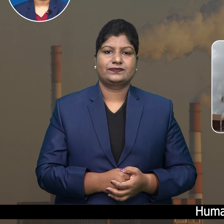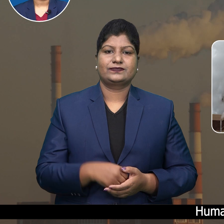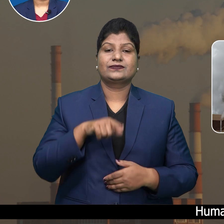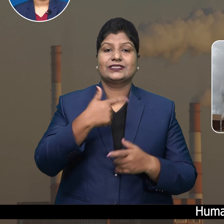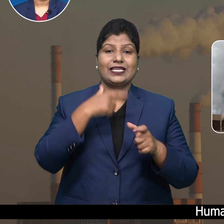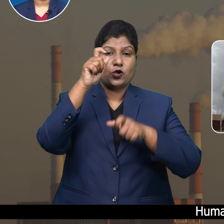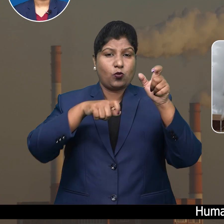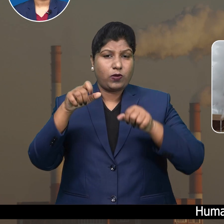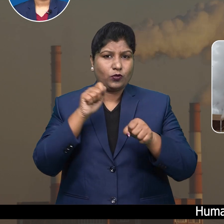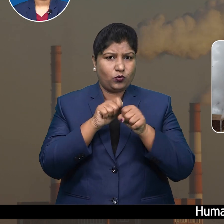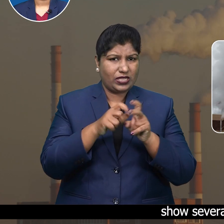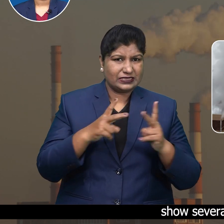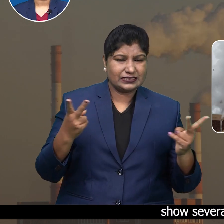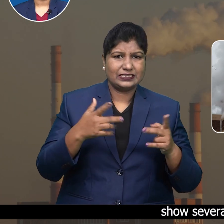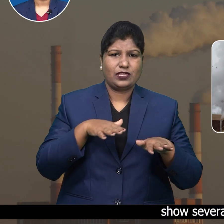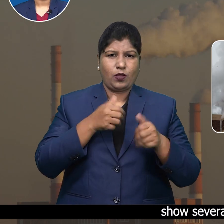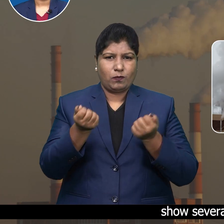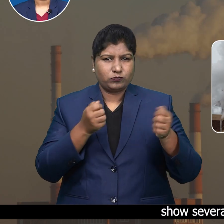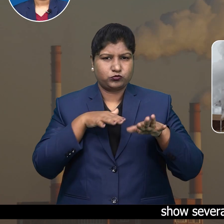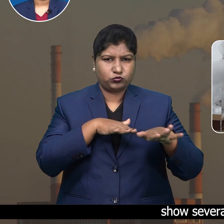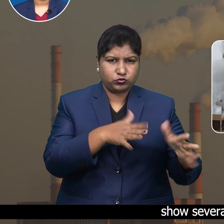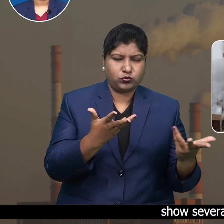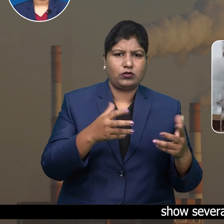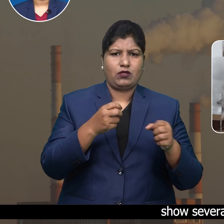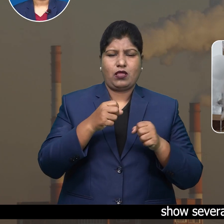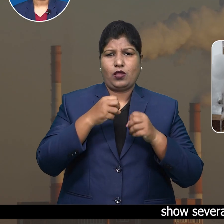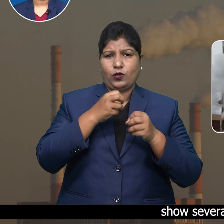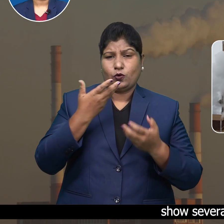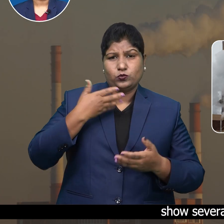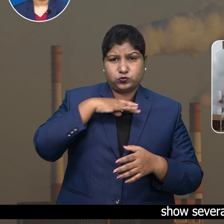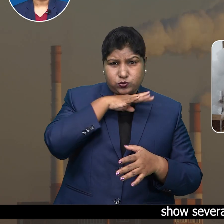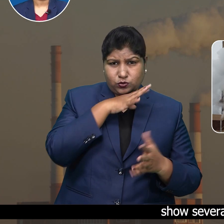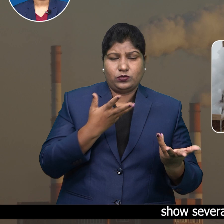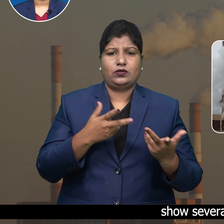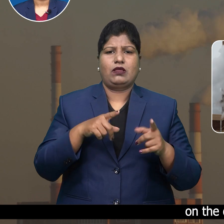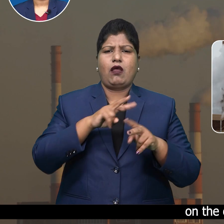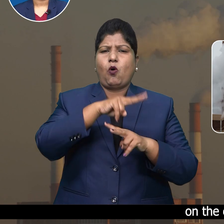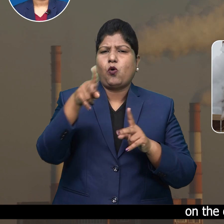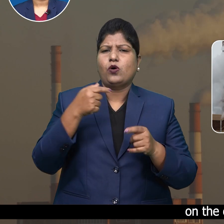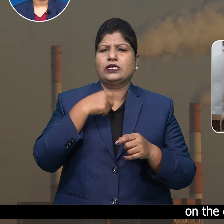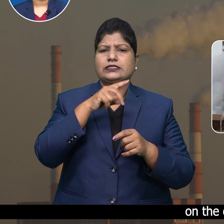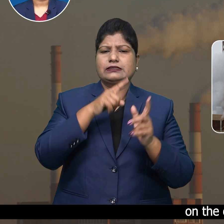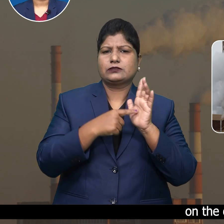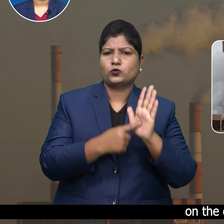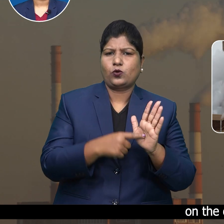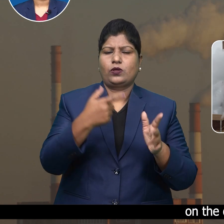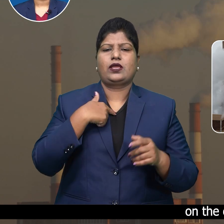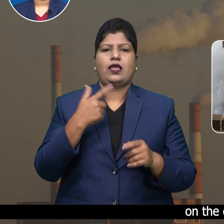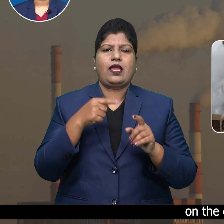Human activities show several negative effects on the